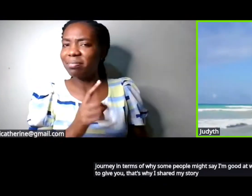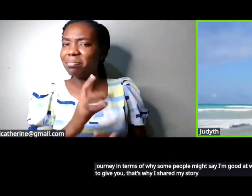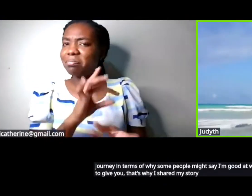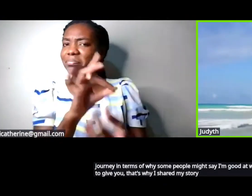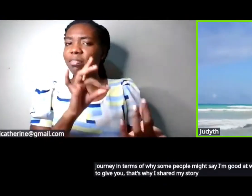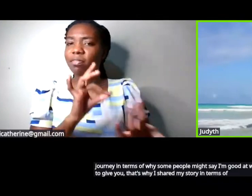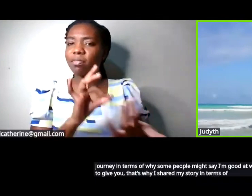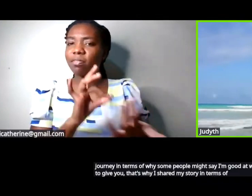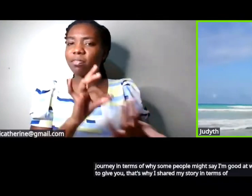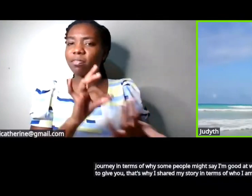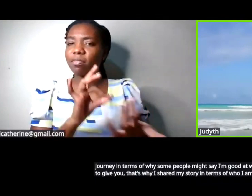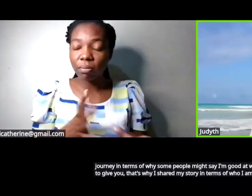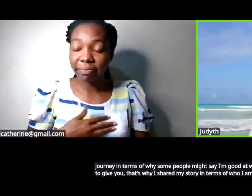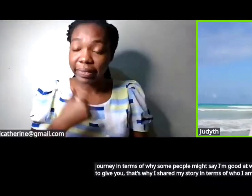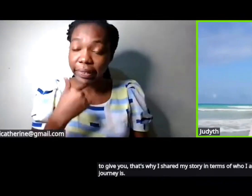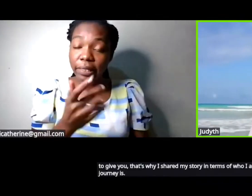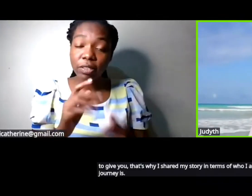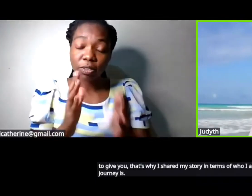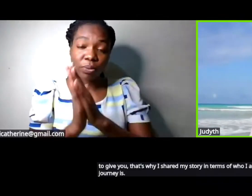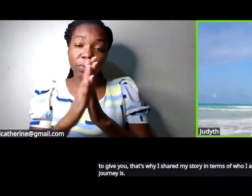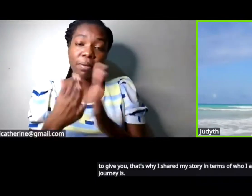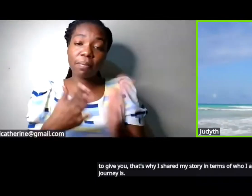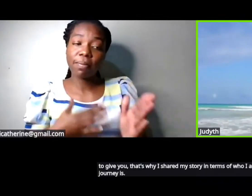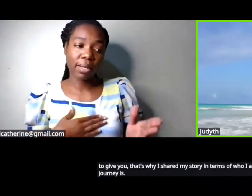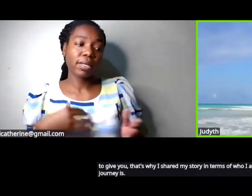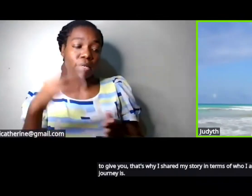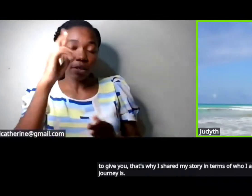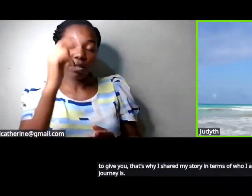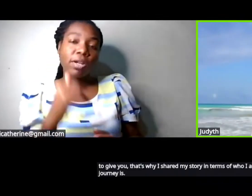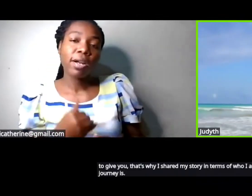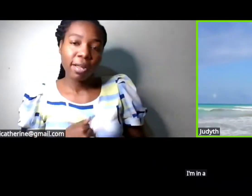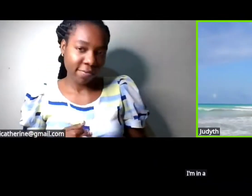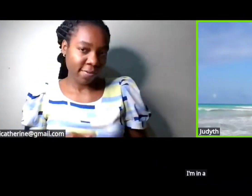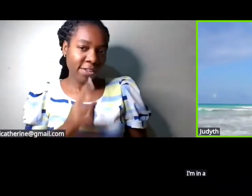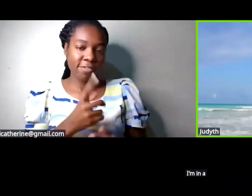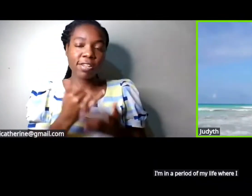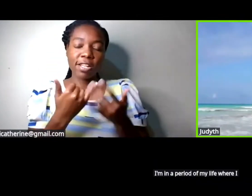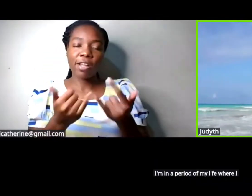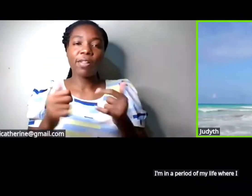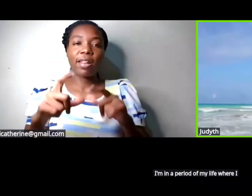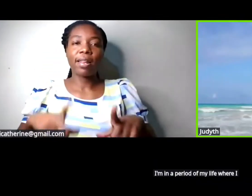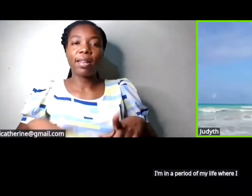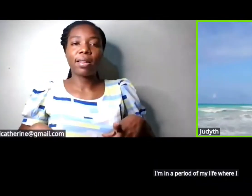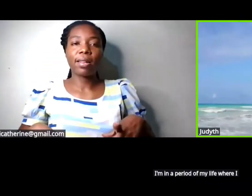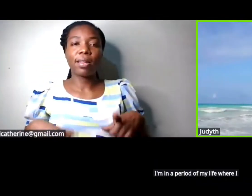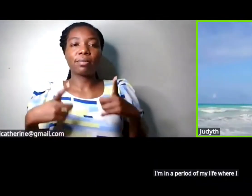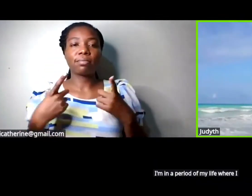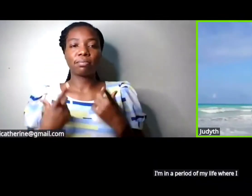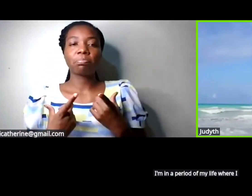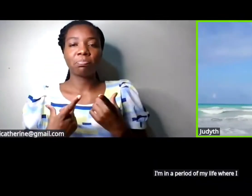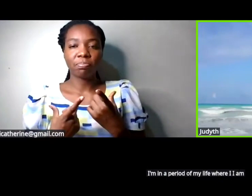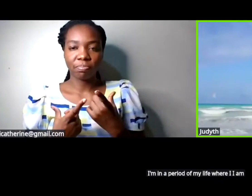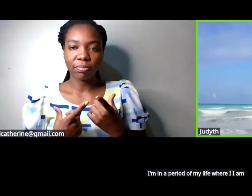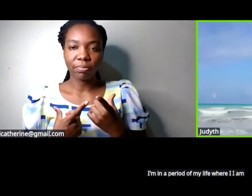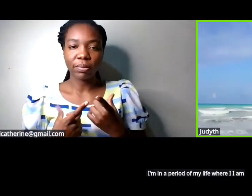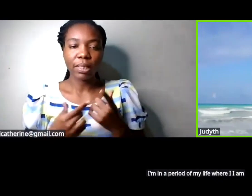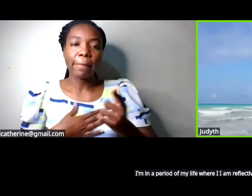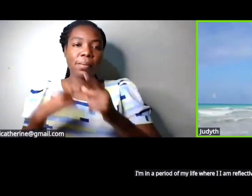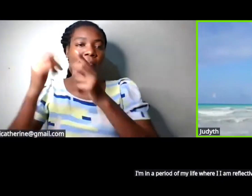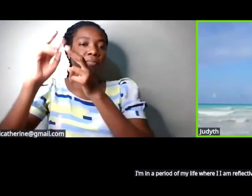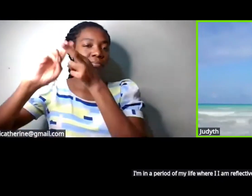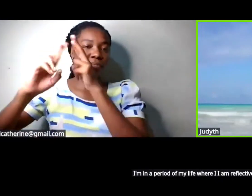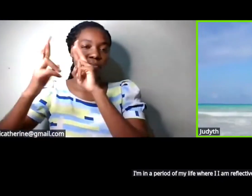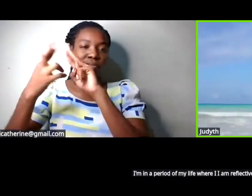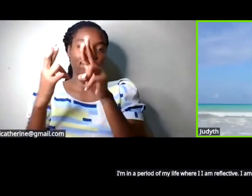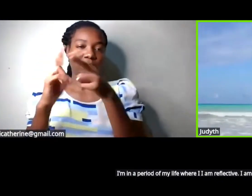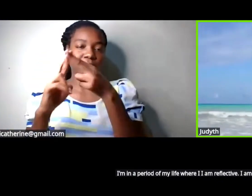I am and what my journey is. I'm in a period of my life where I'm reflective, I am